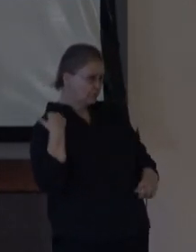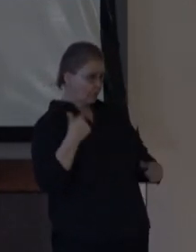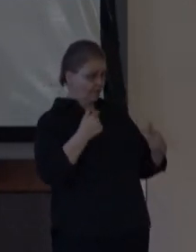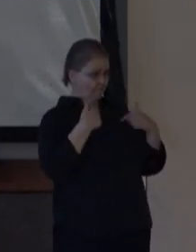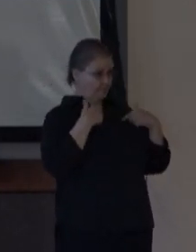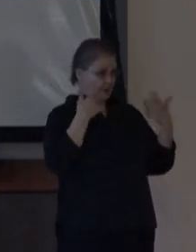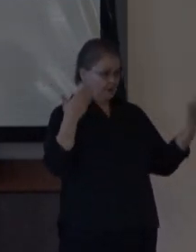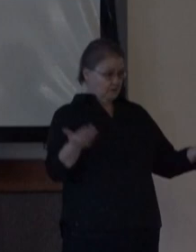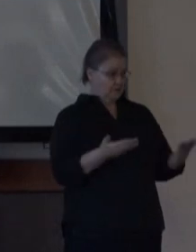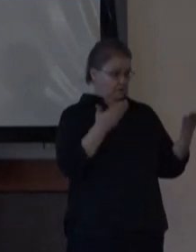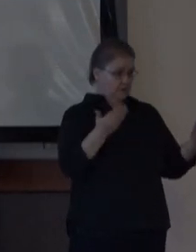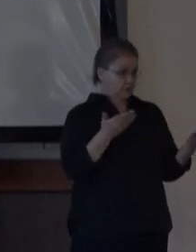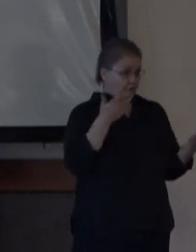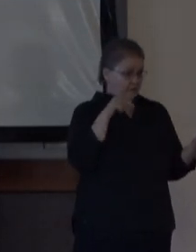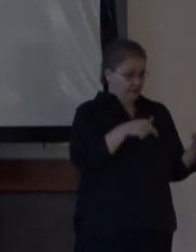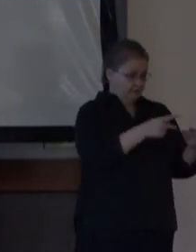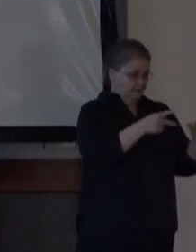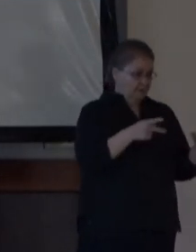position,